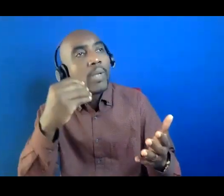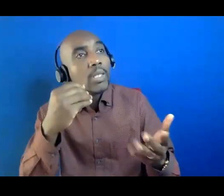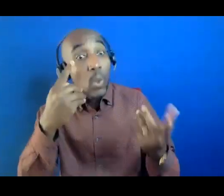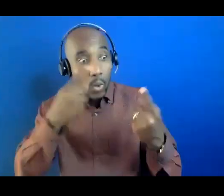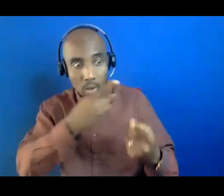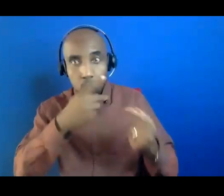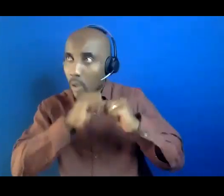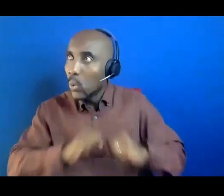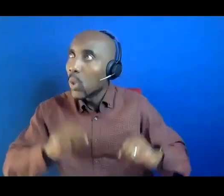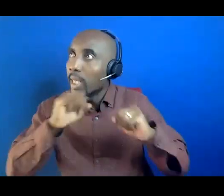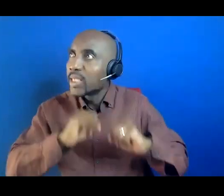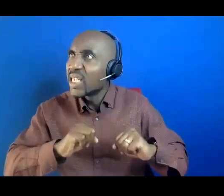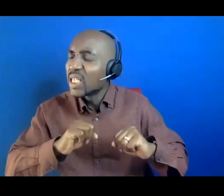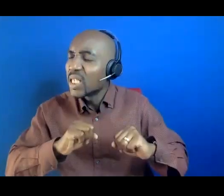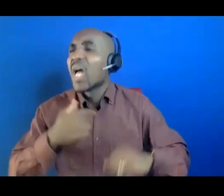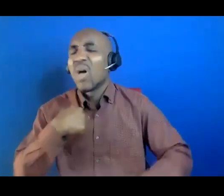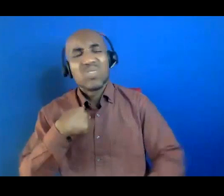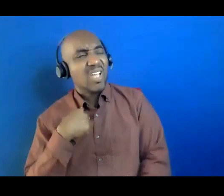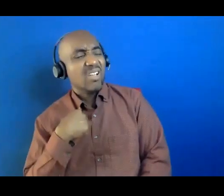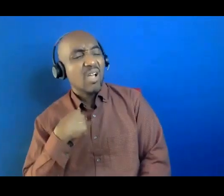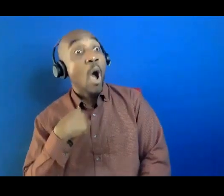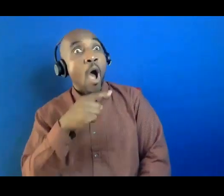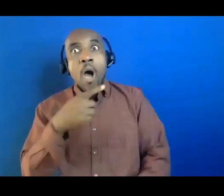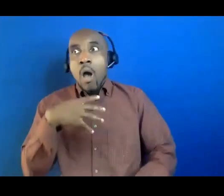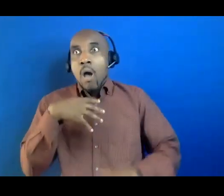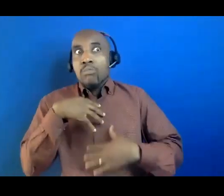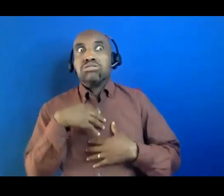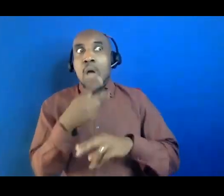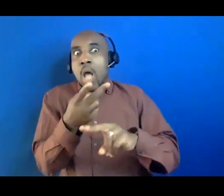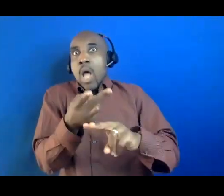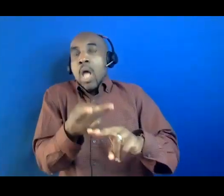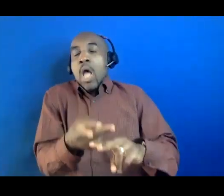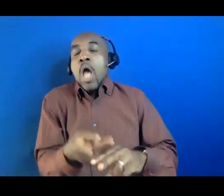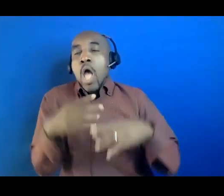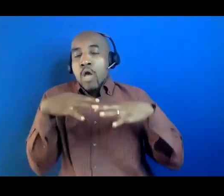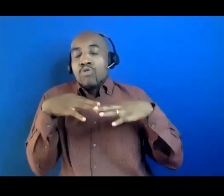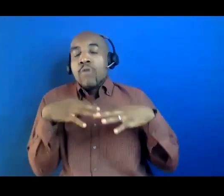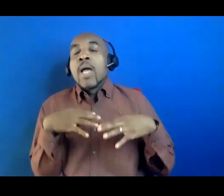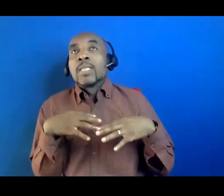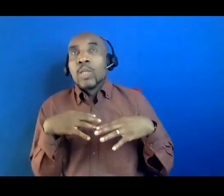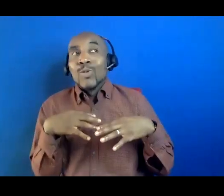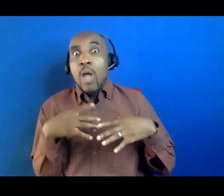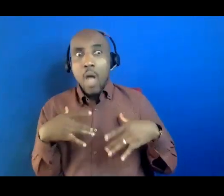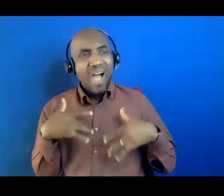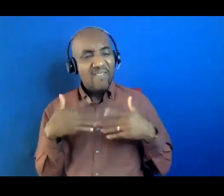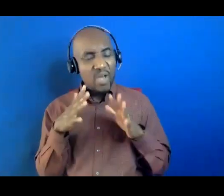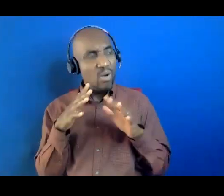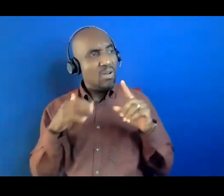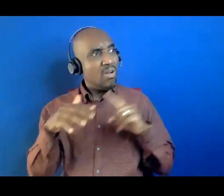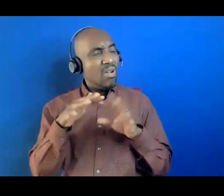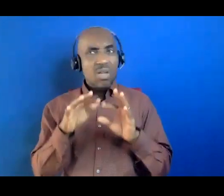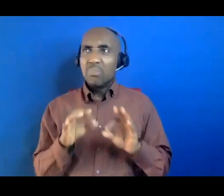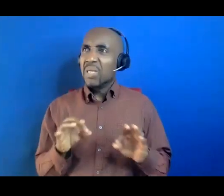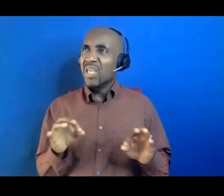first, I was like, oh, I could just get to rest my legs for a little bit. And I felt this kind of, I just felt peace. I was like,